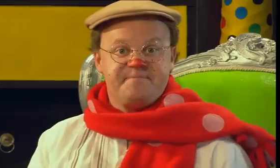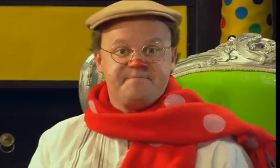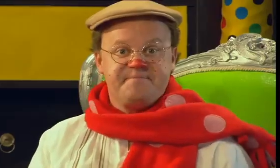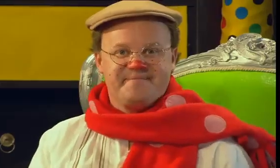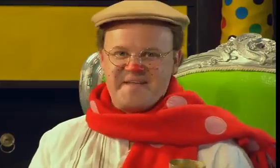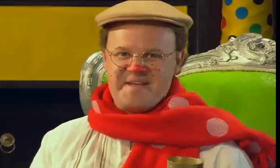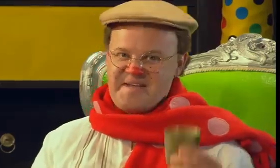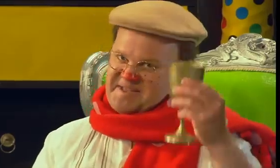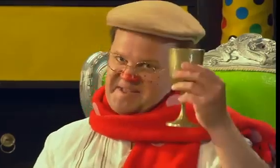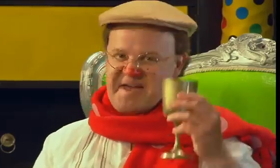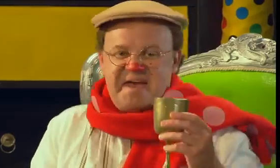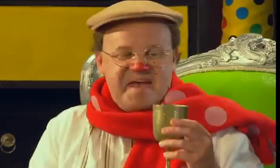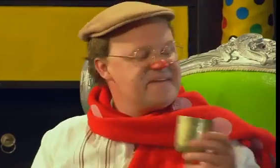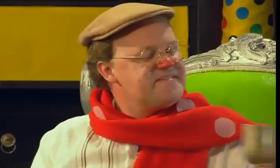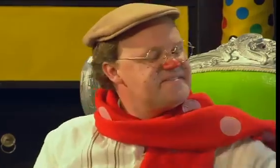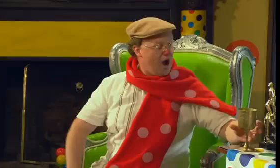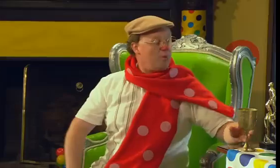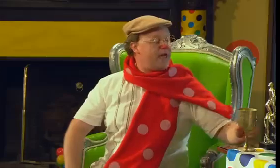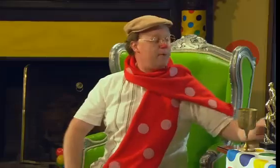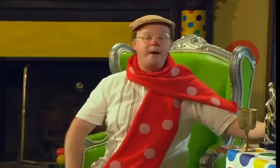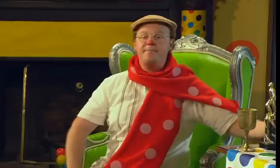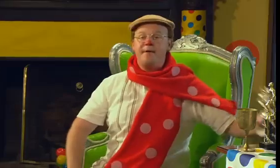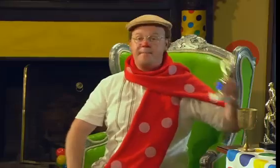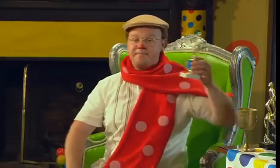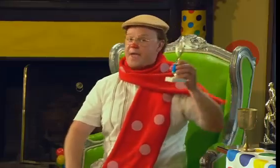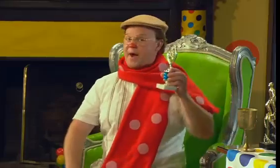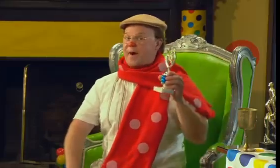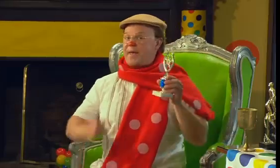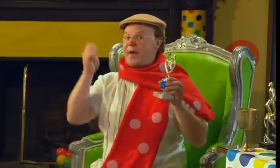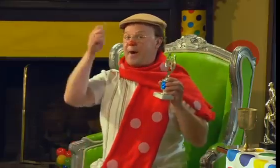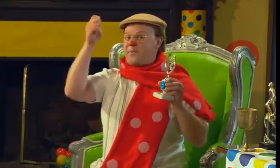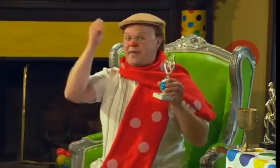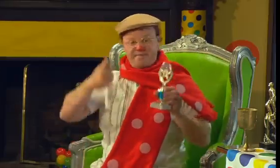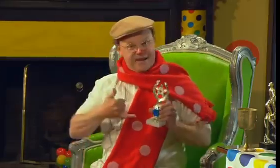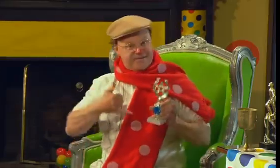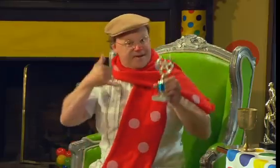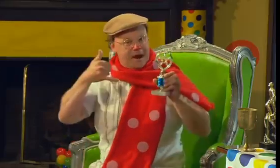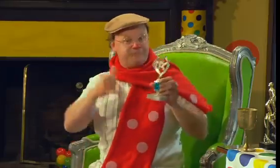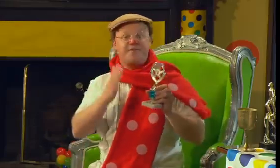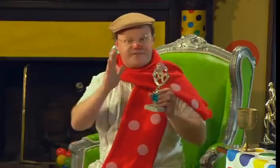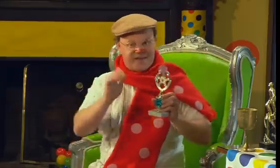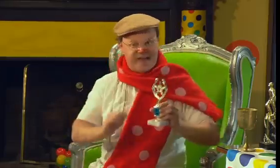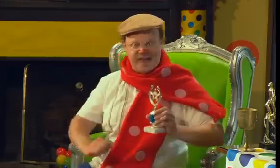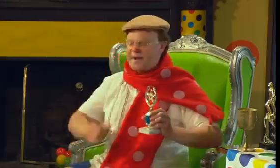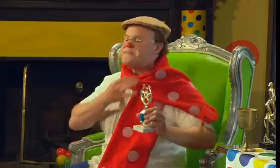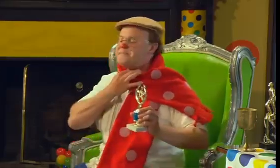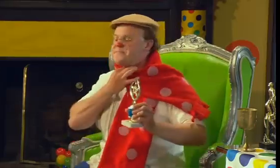That's very good, Grandad Tumble. Oh, now, I won this cup for singing.